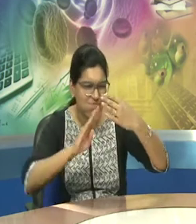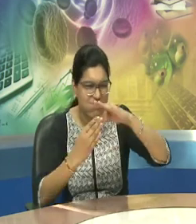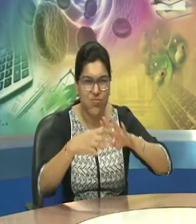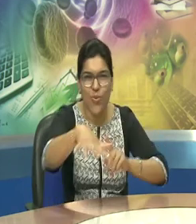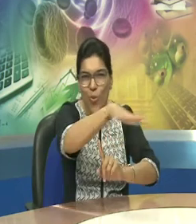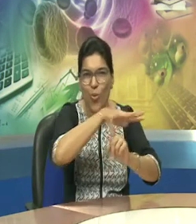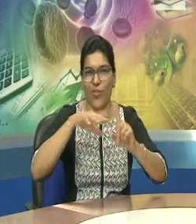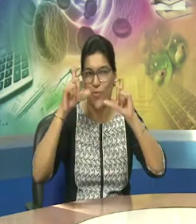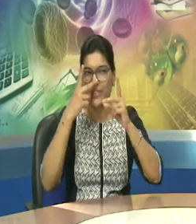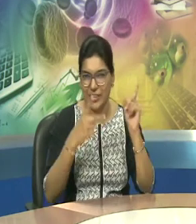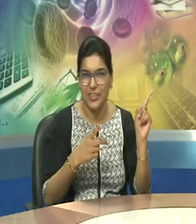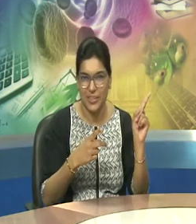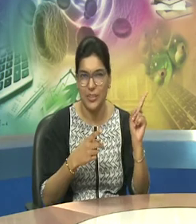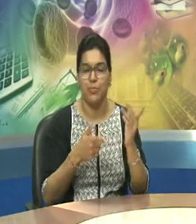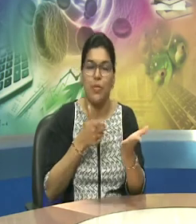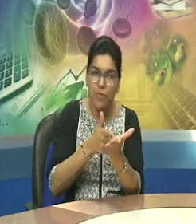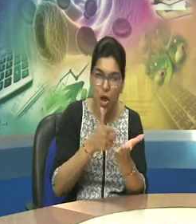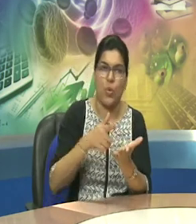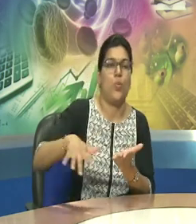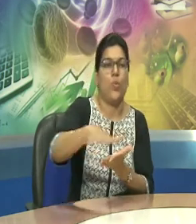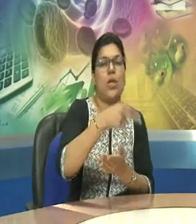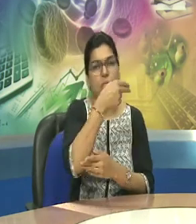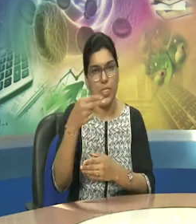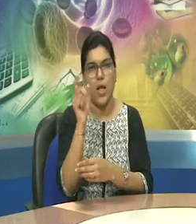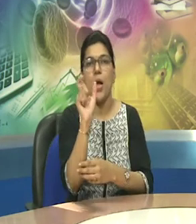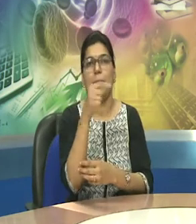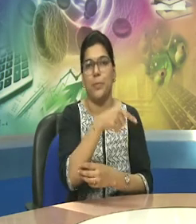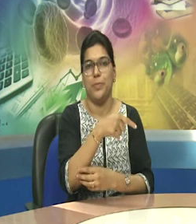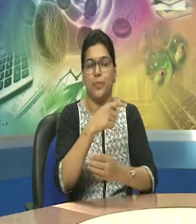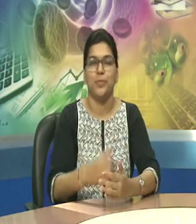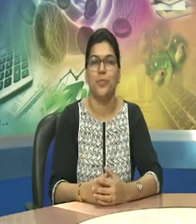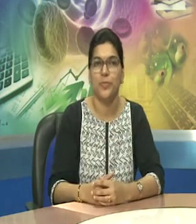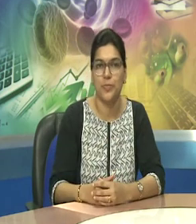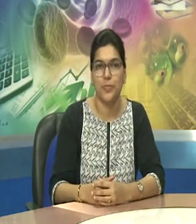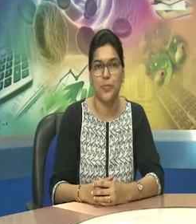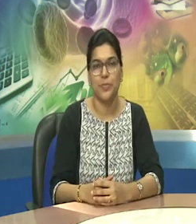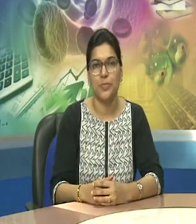Where the houses are made up of soil, they kept animals as their working life.